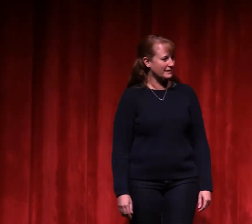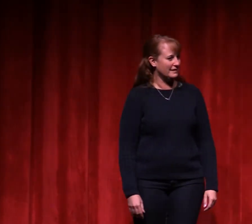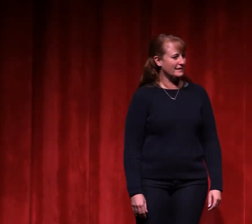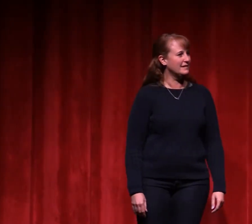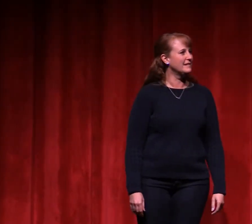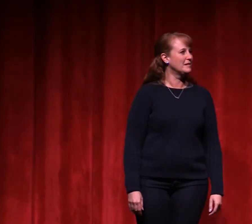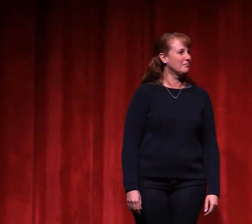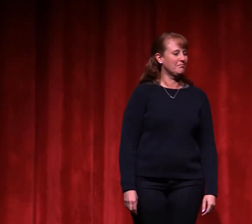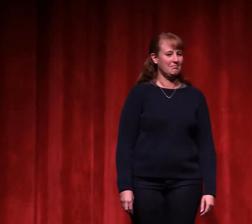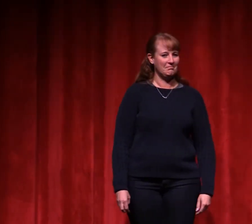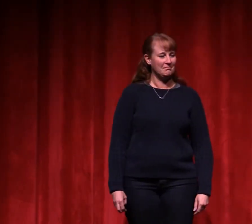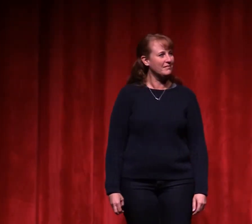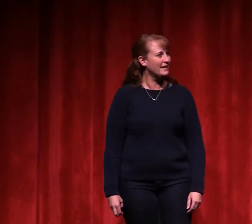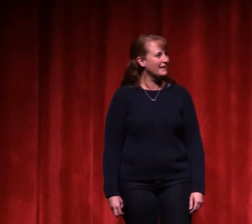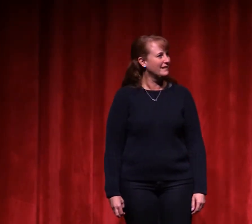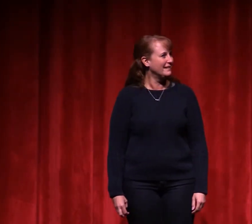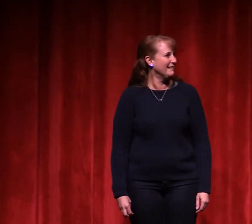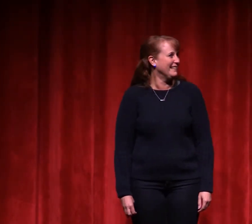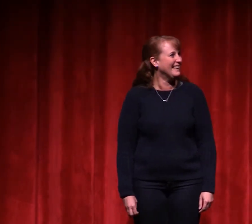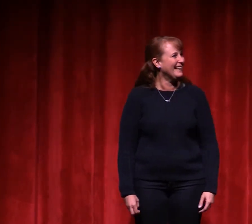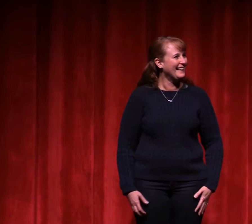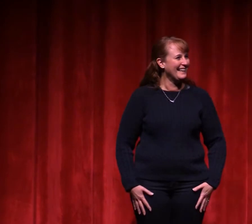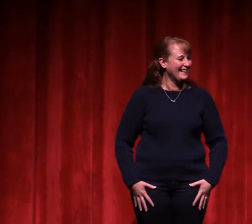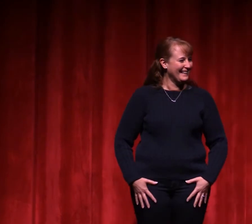The microphone must have fell down. I don't know.